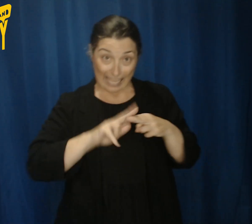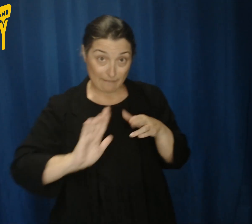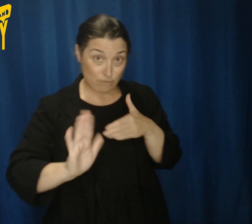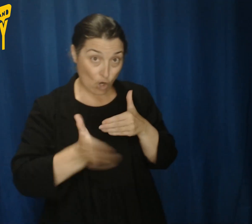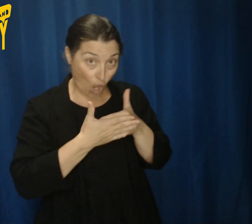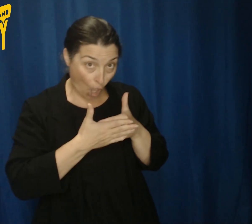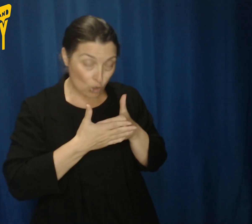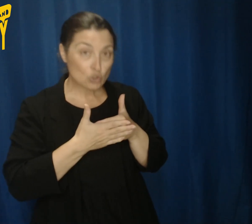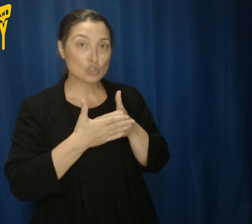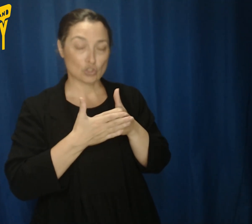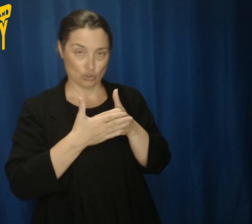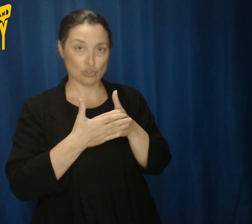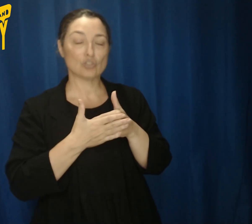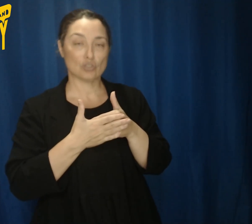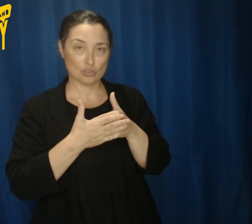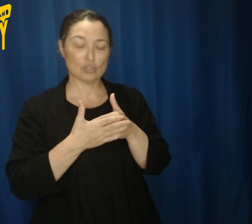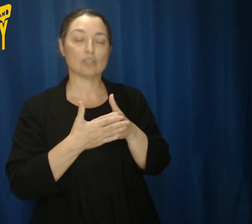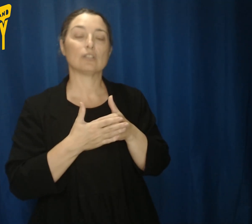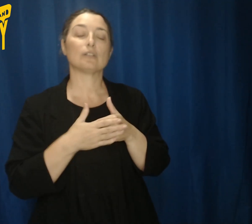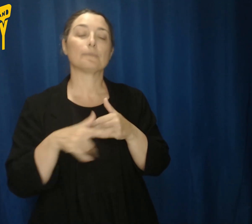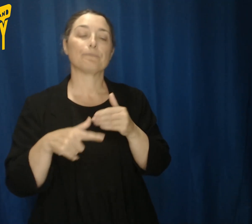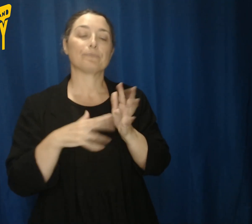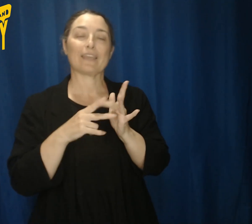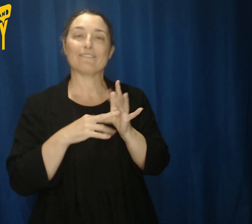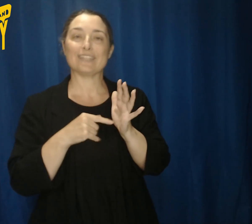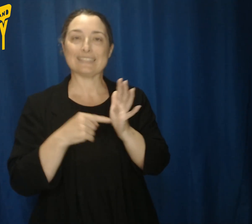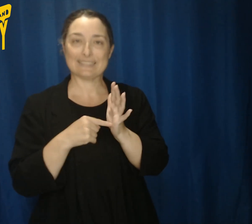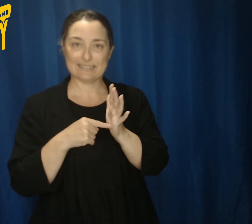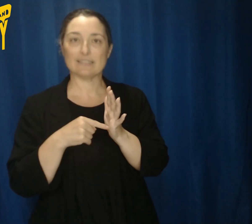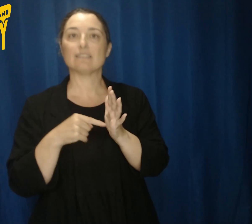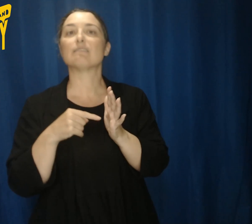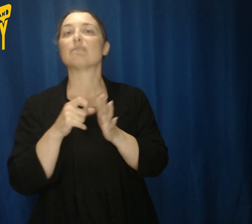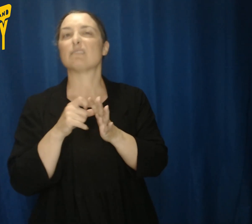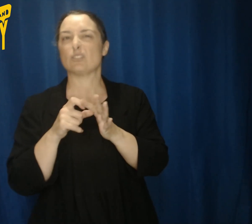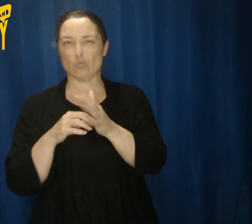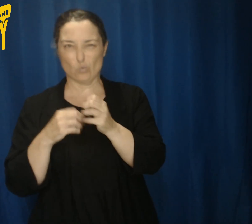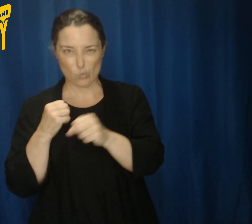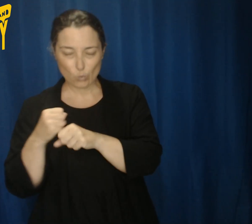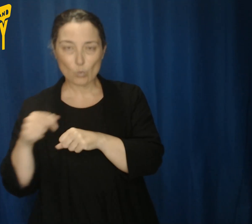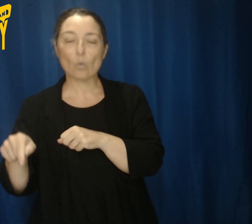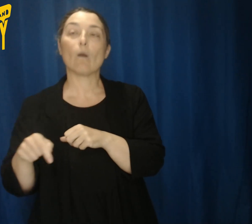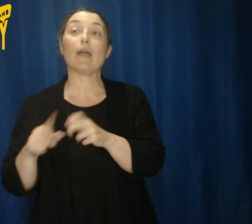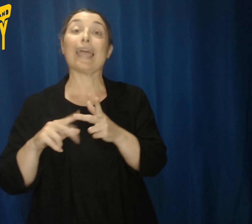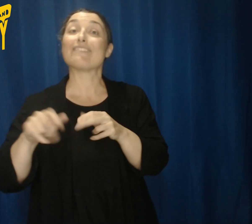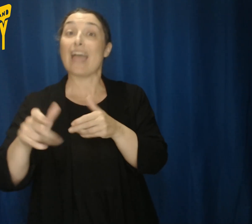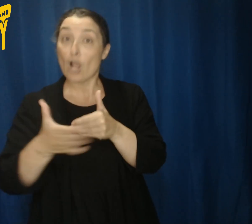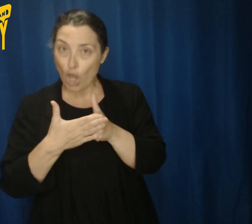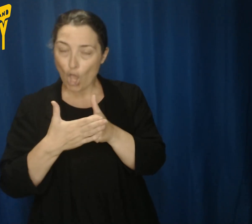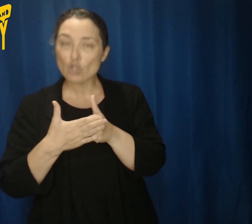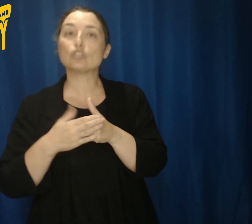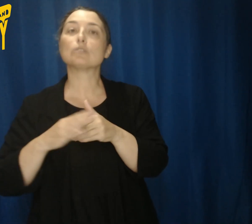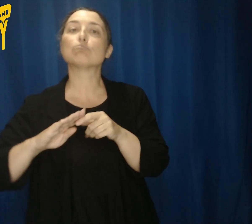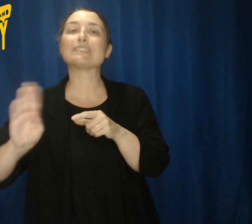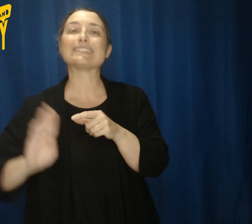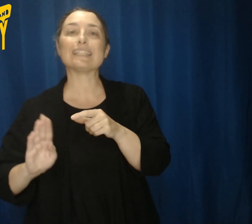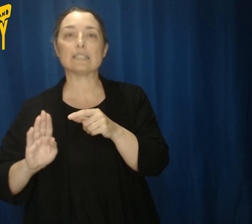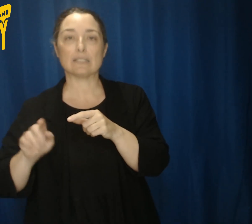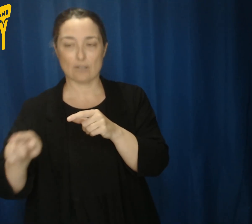Vincent the dog. And if that's closed, the Brazilian on Elgin Street. Oh, my God, Brazilian